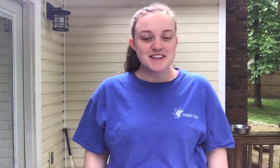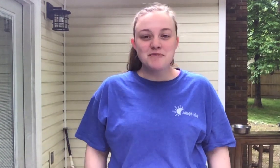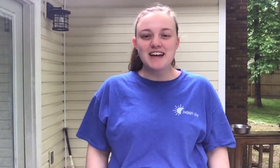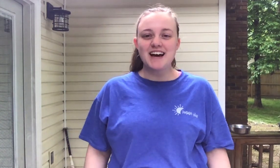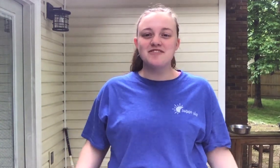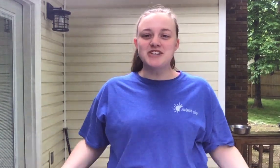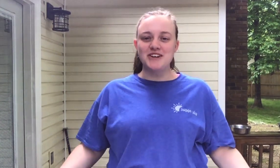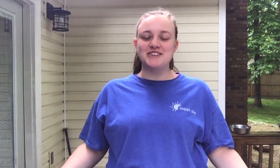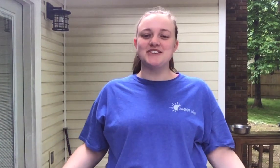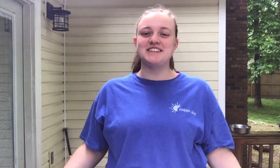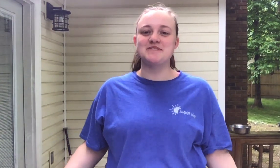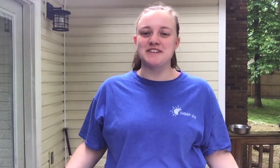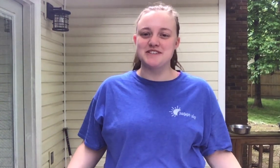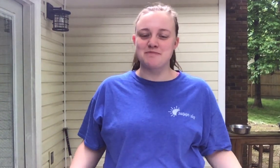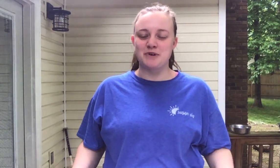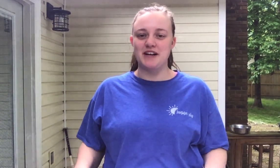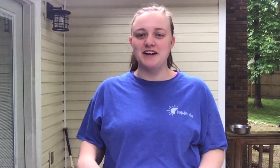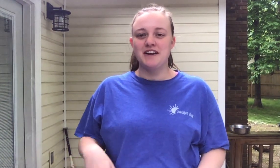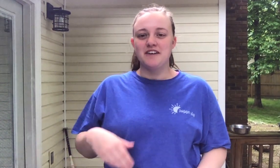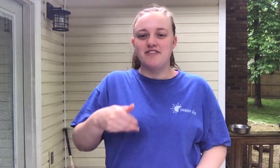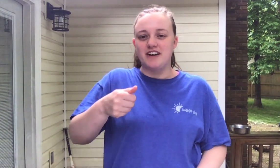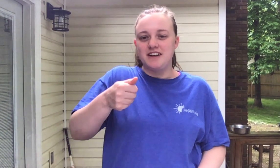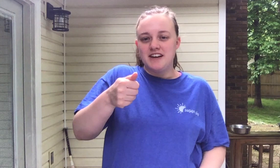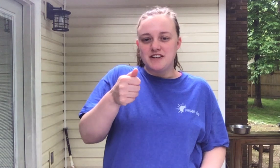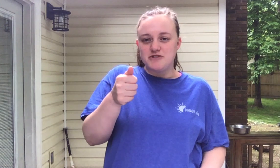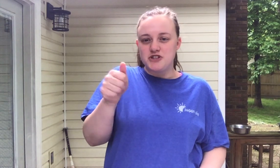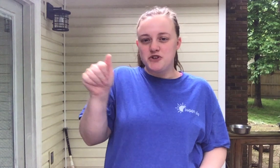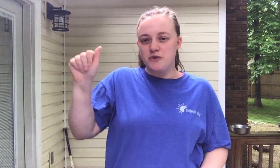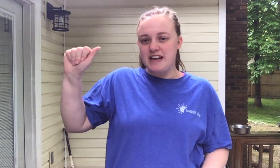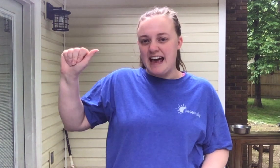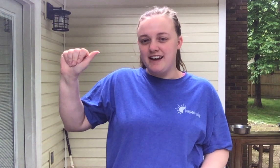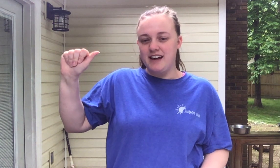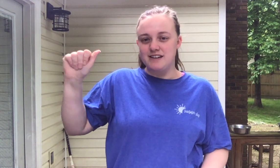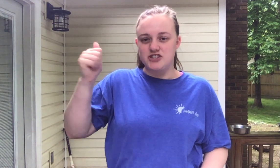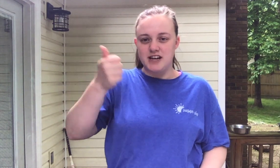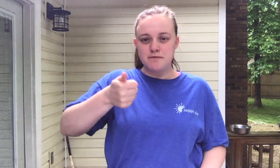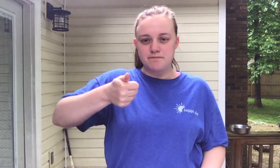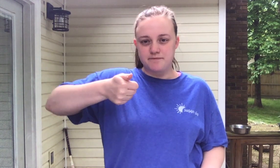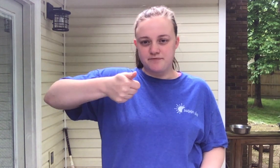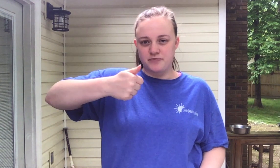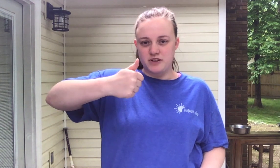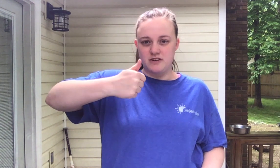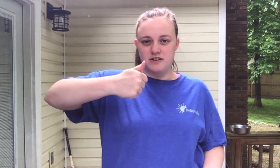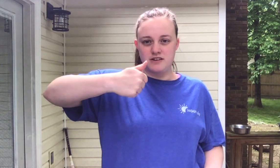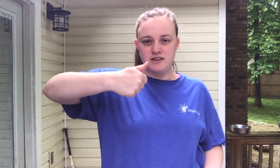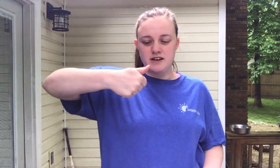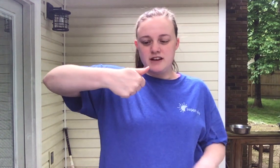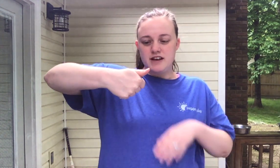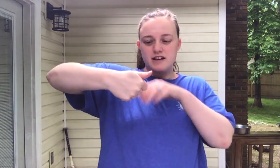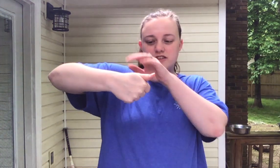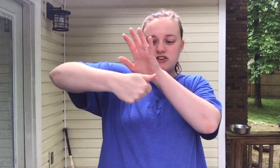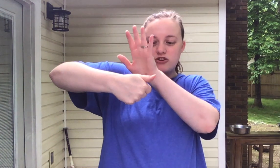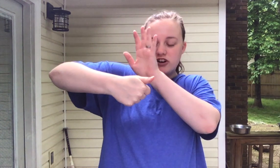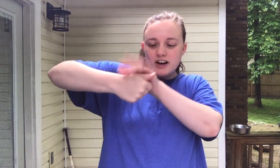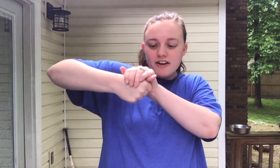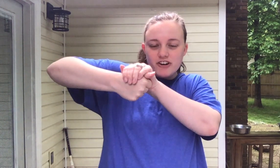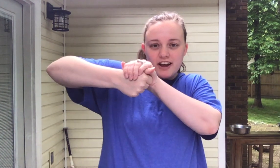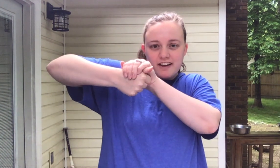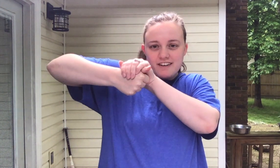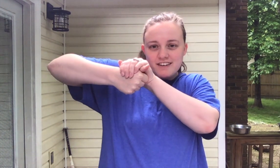we have turtle. This one is pretty fun. You do an A handshake. And then you cover it